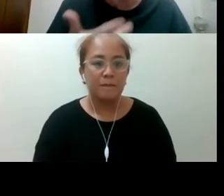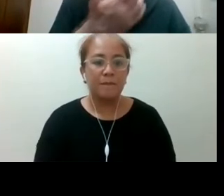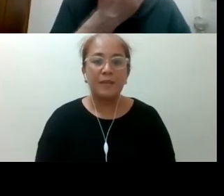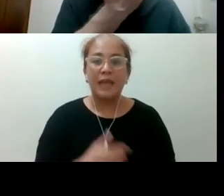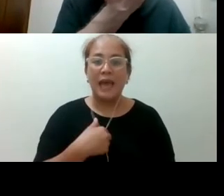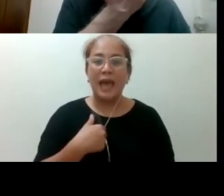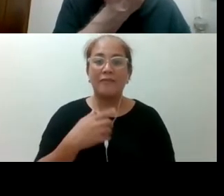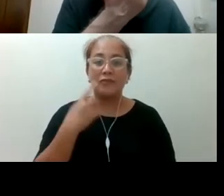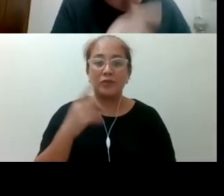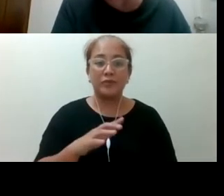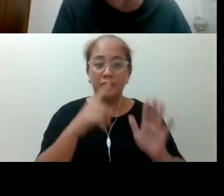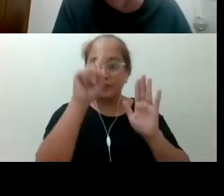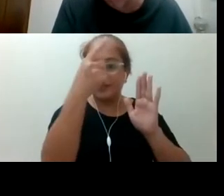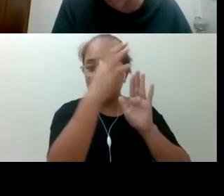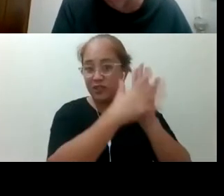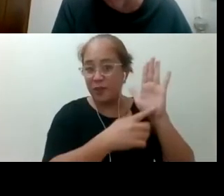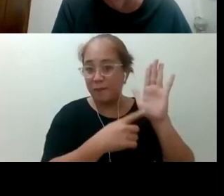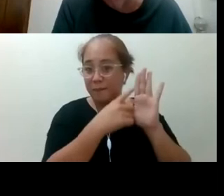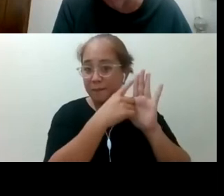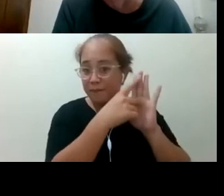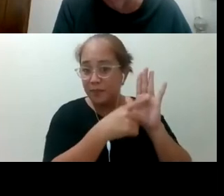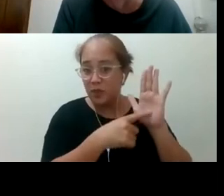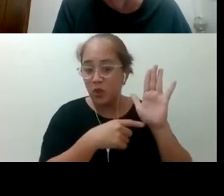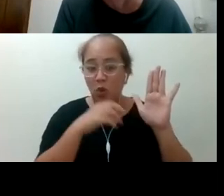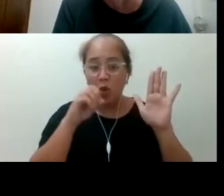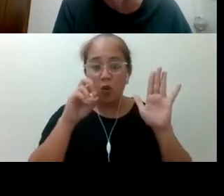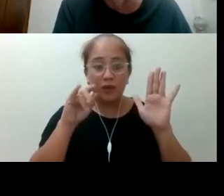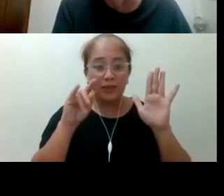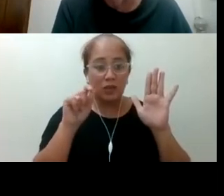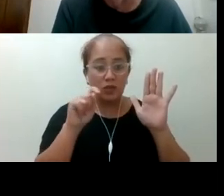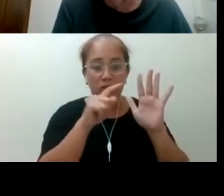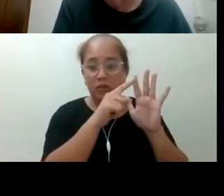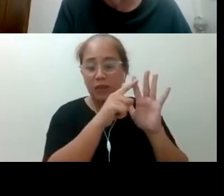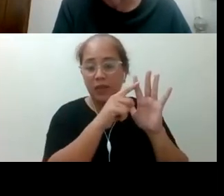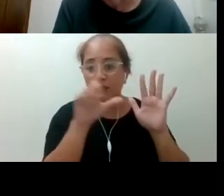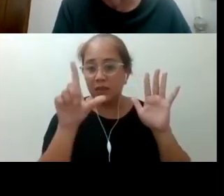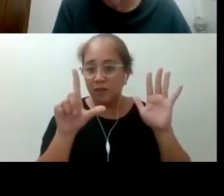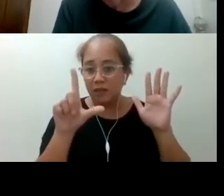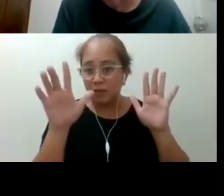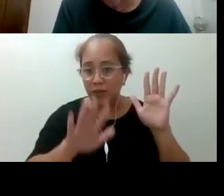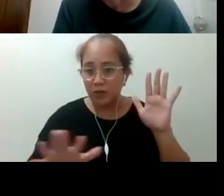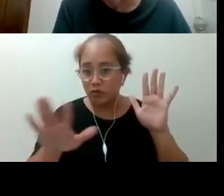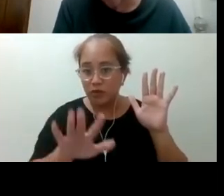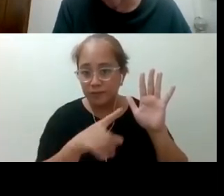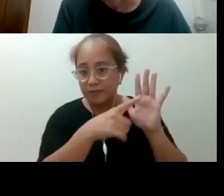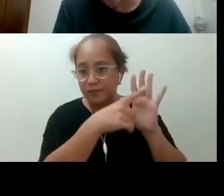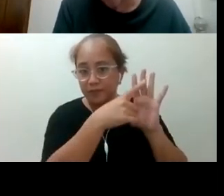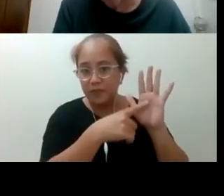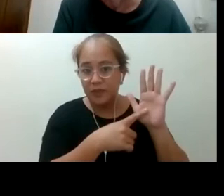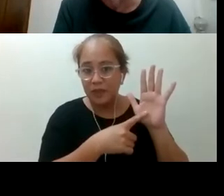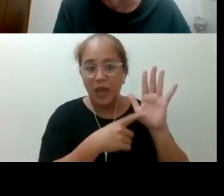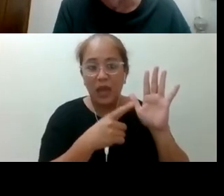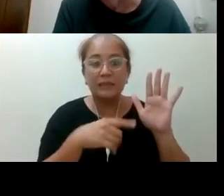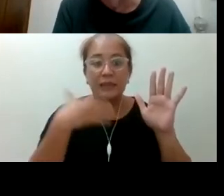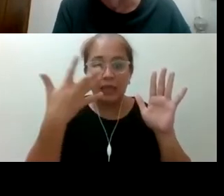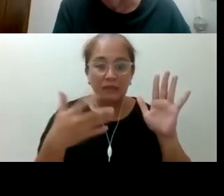basically by hand shape, orientation, and location. And if we need more, then we use movement